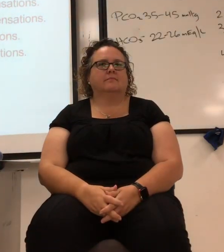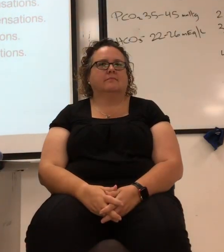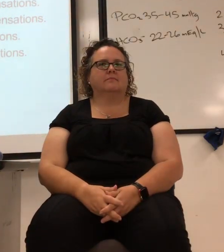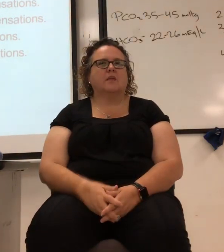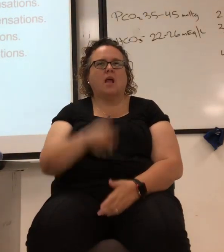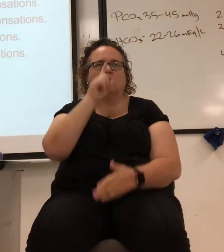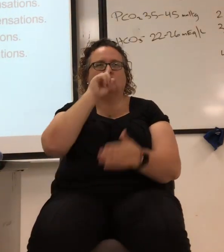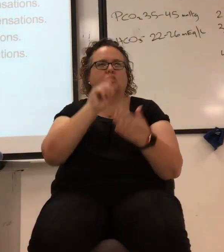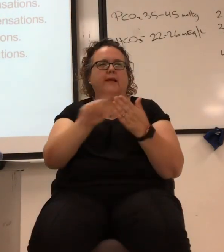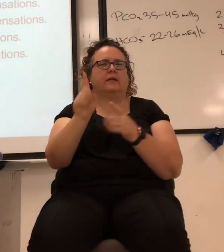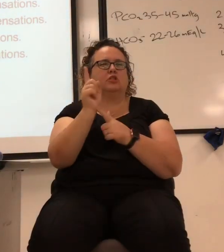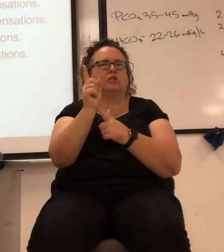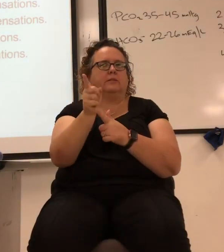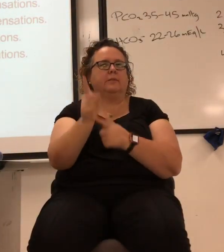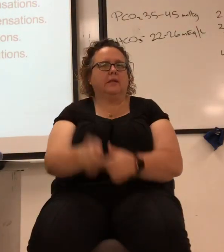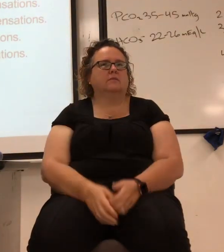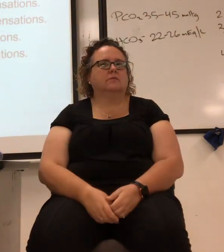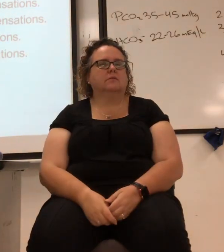renal compensation,